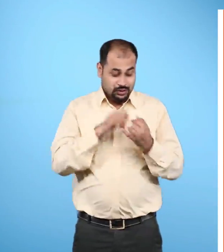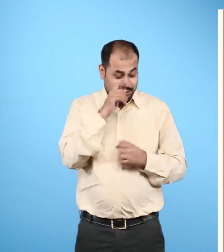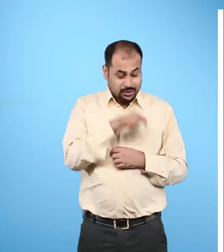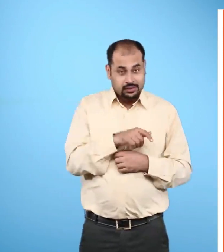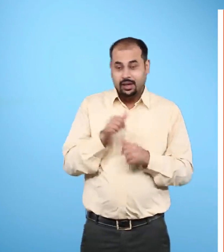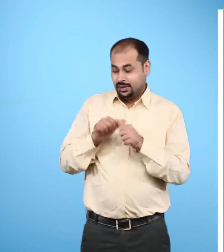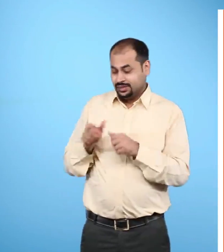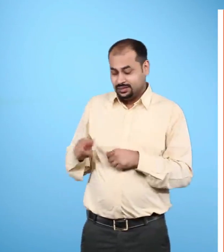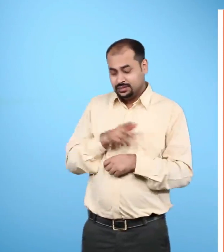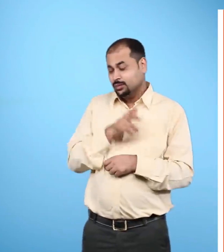Suruchi is telling Asif,